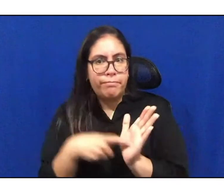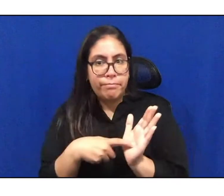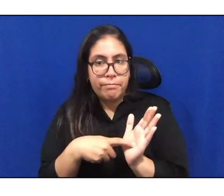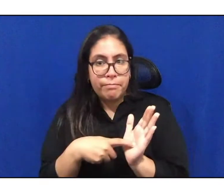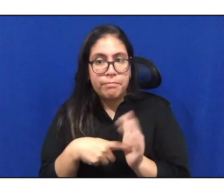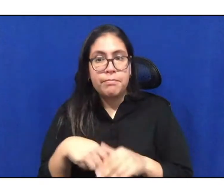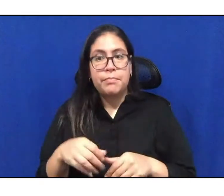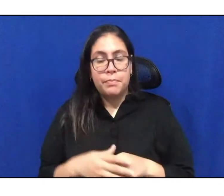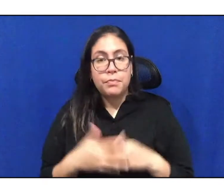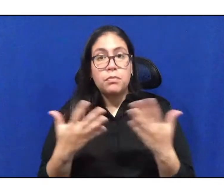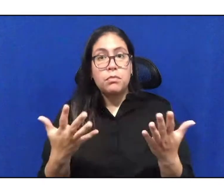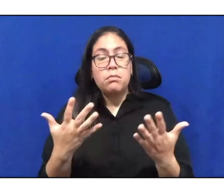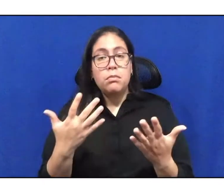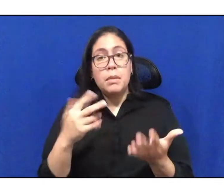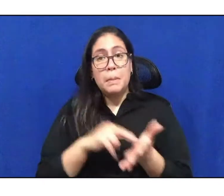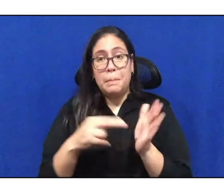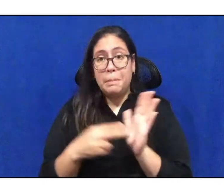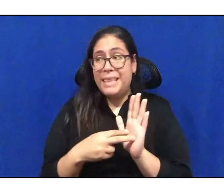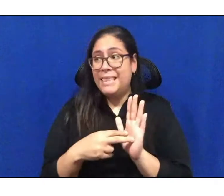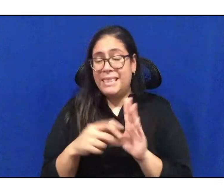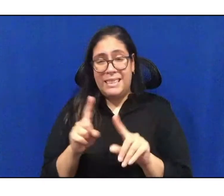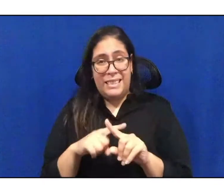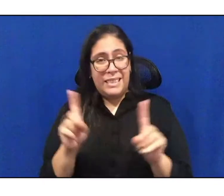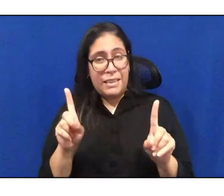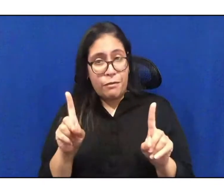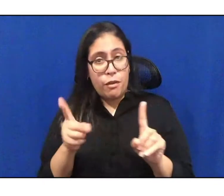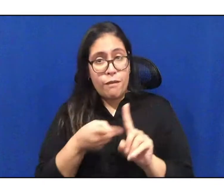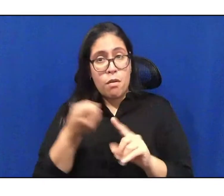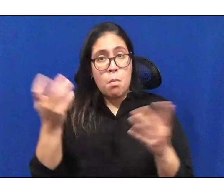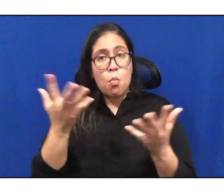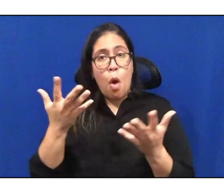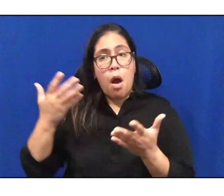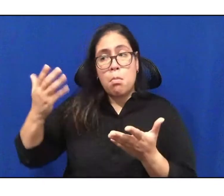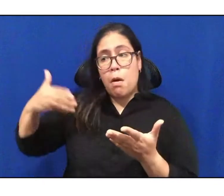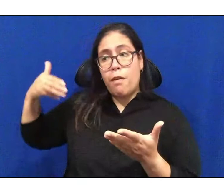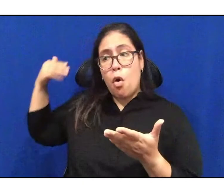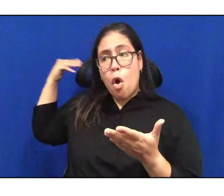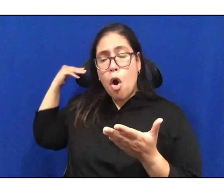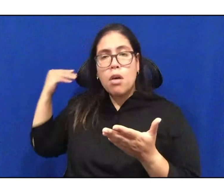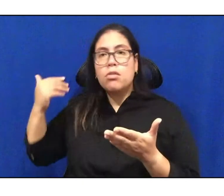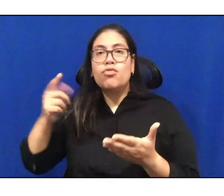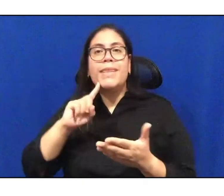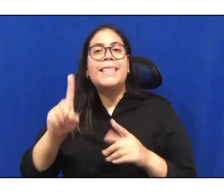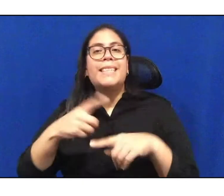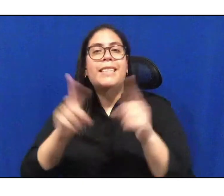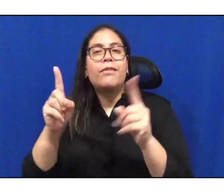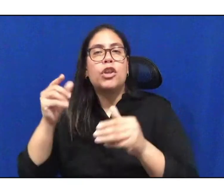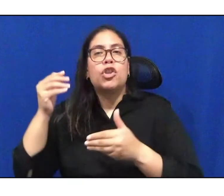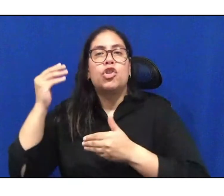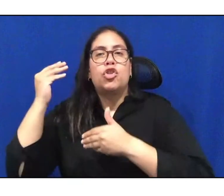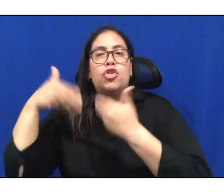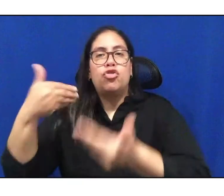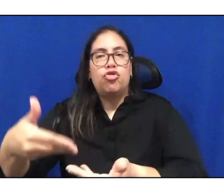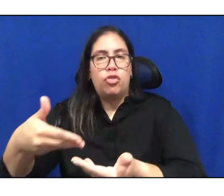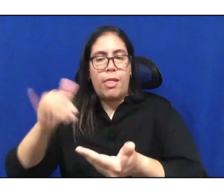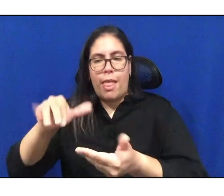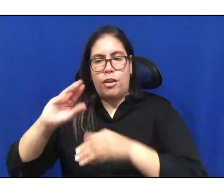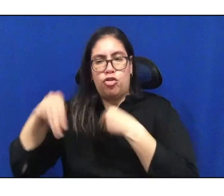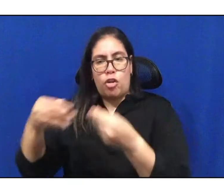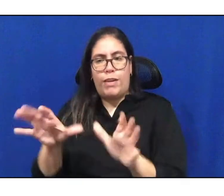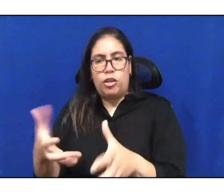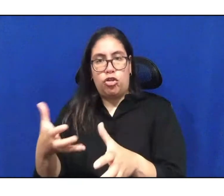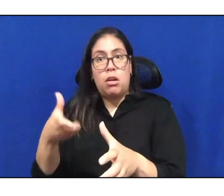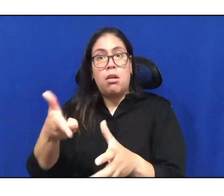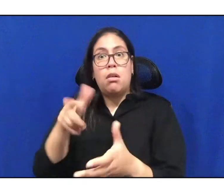it's different in many ways from what has come before, that it's a different generation taking the lessons from the previous